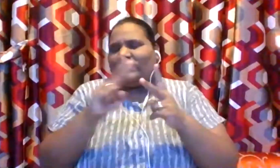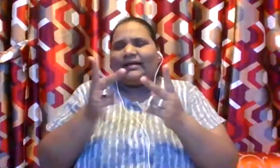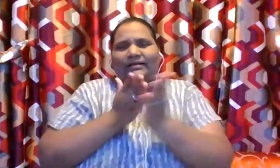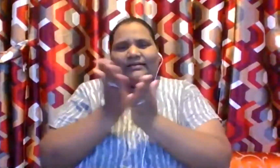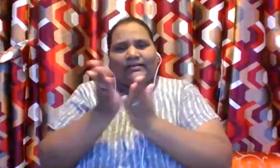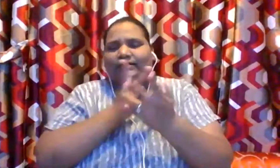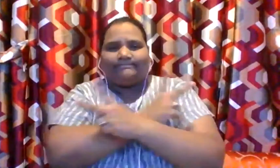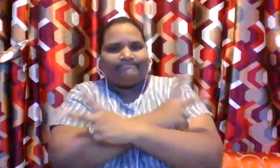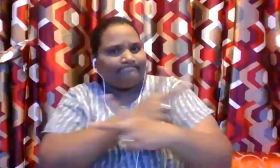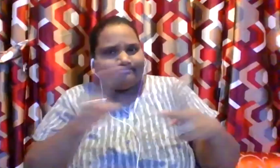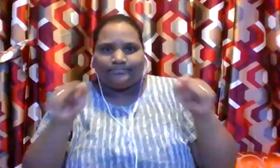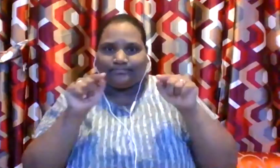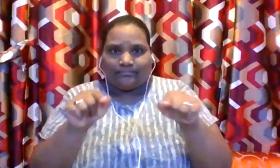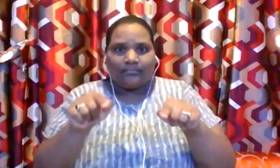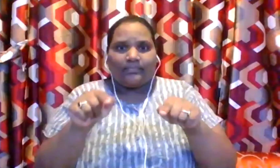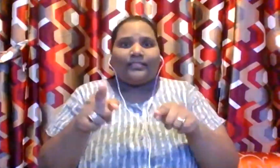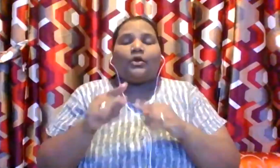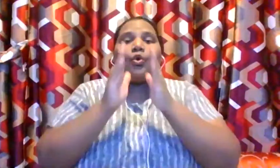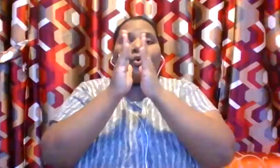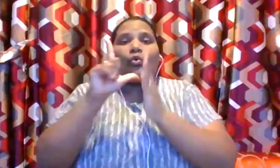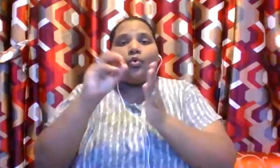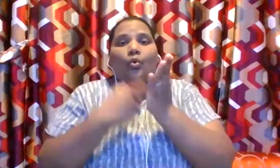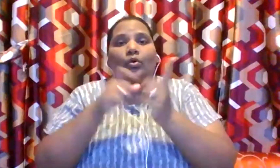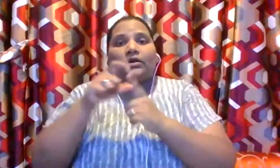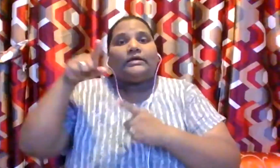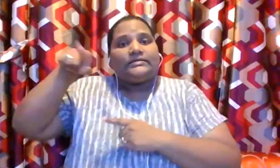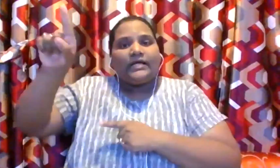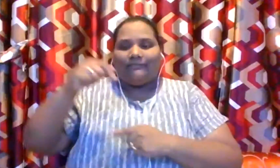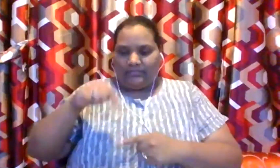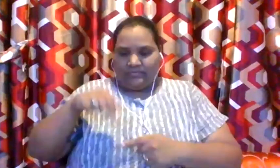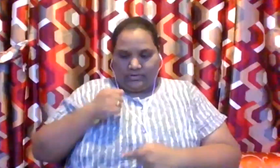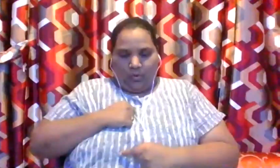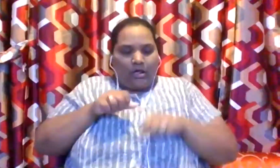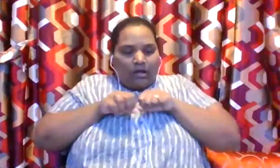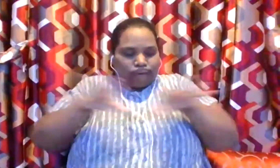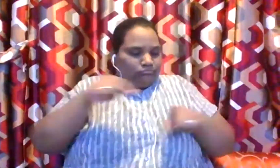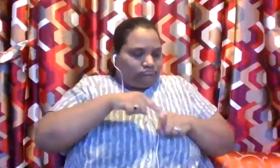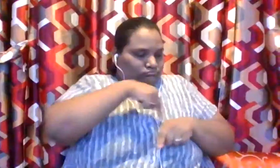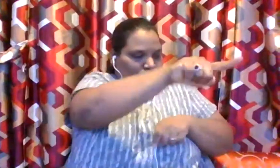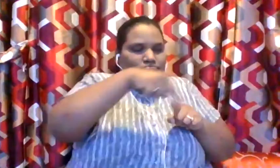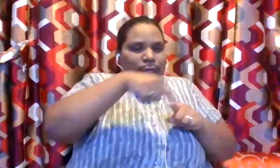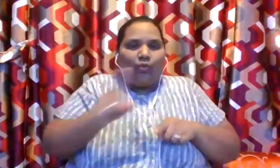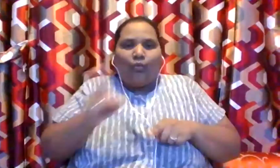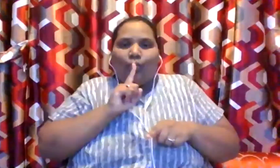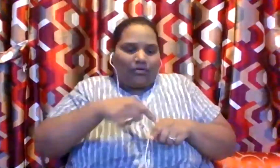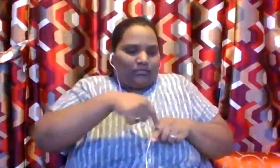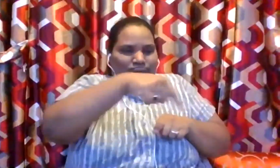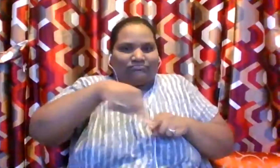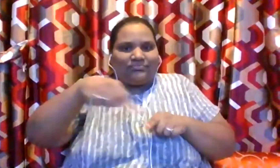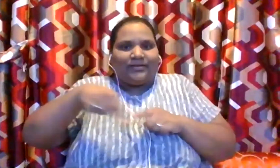So basically, Lord sends his representatives to spread this knowledge, this transcendental knowledge, or this